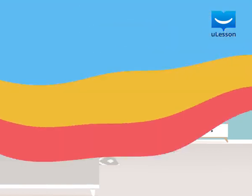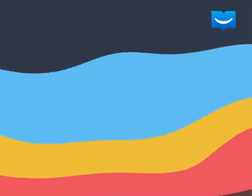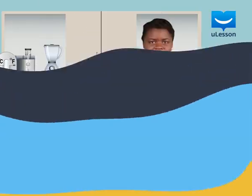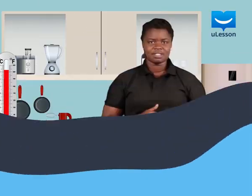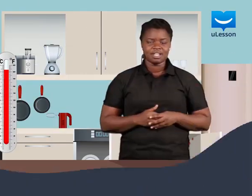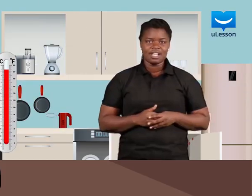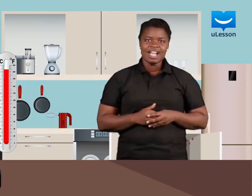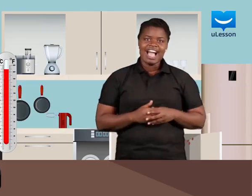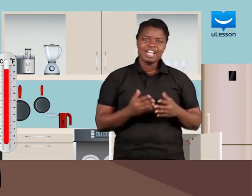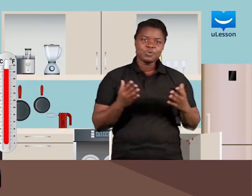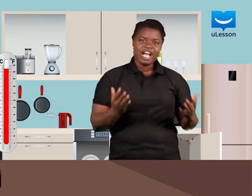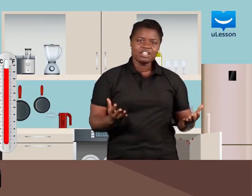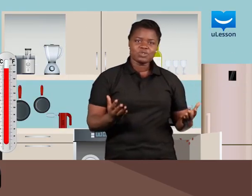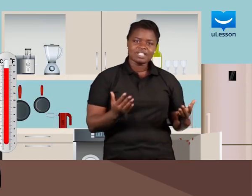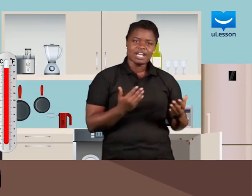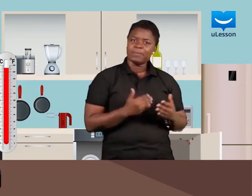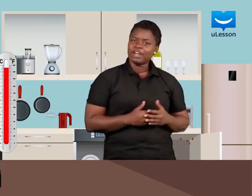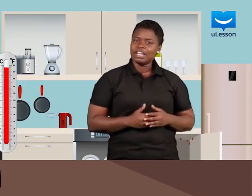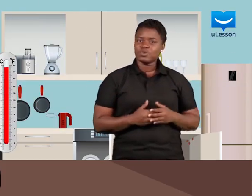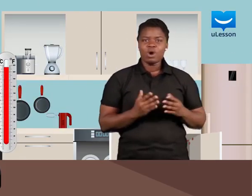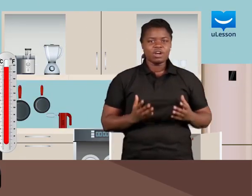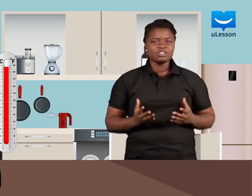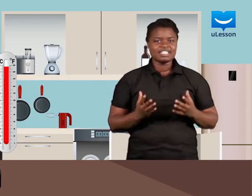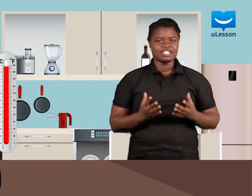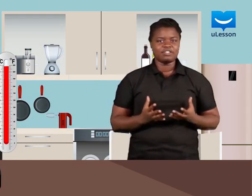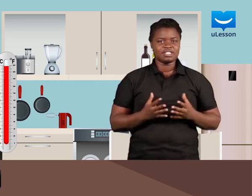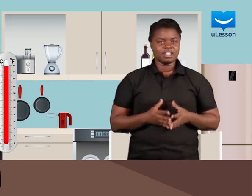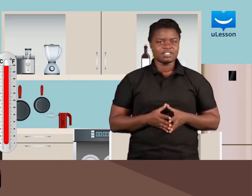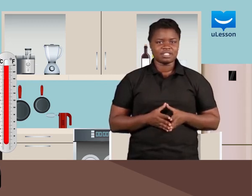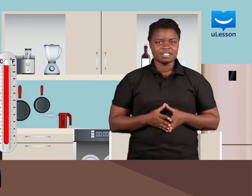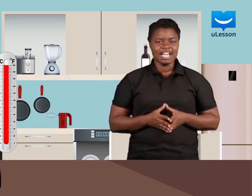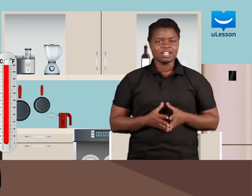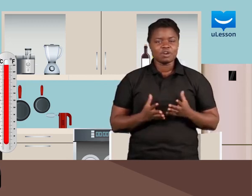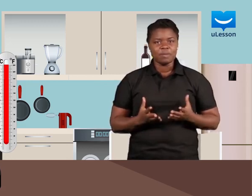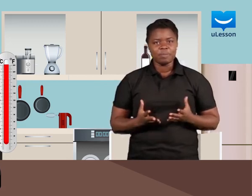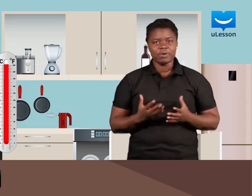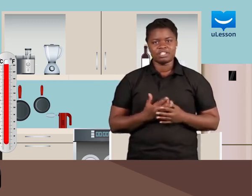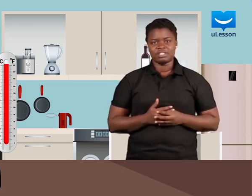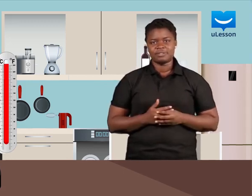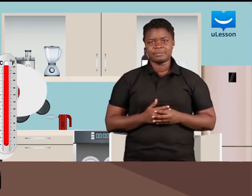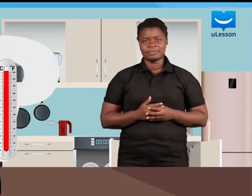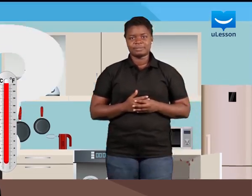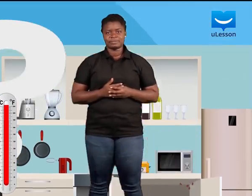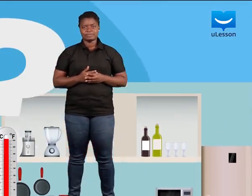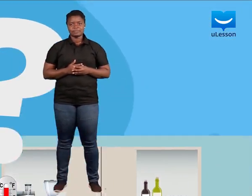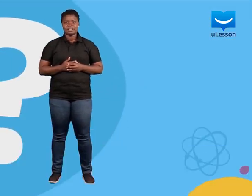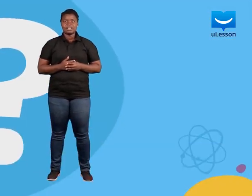homes? And why does water boil at 100 degrees Celsius at normal pressure?